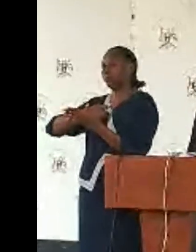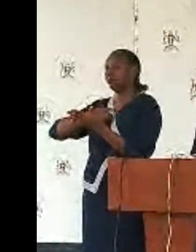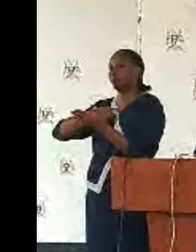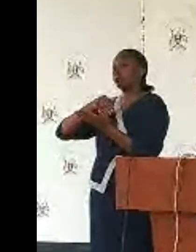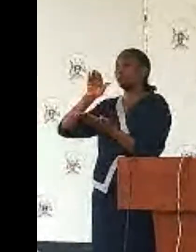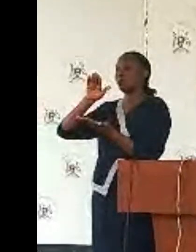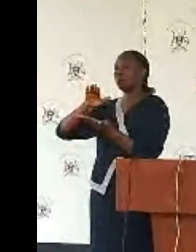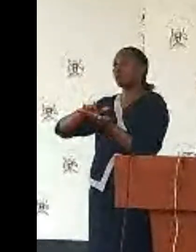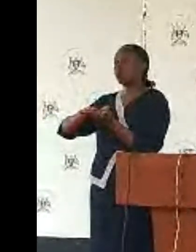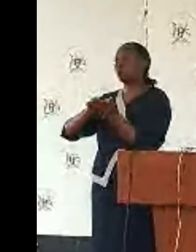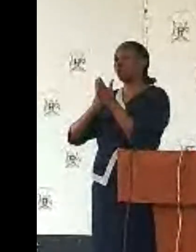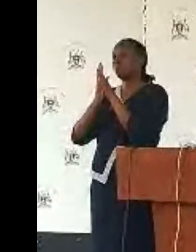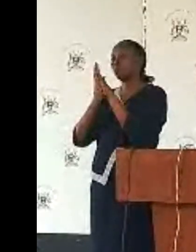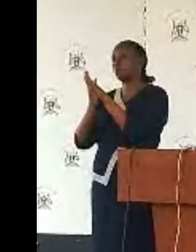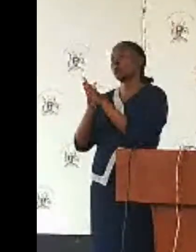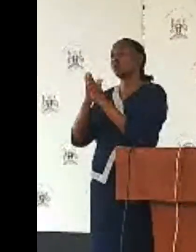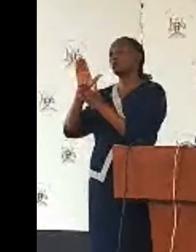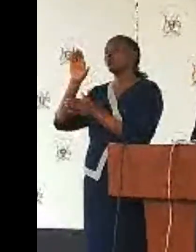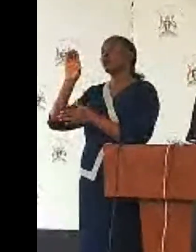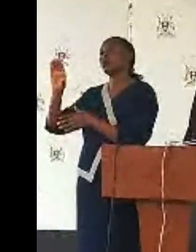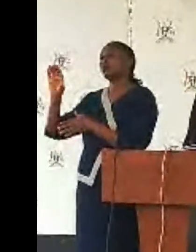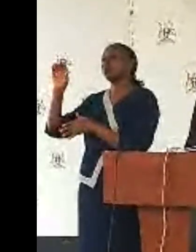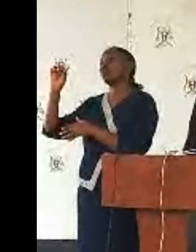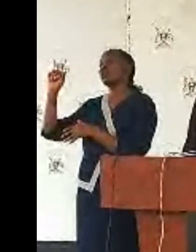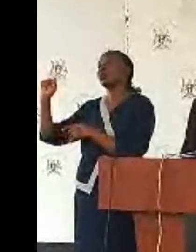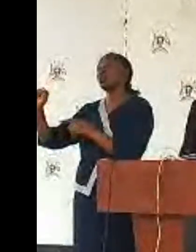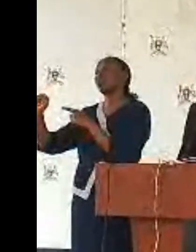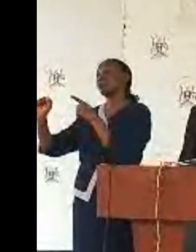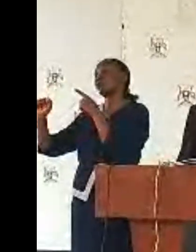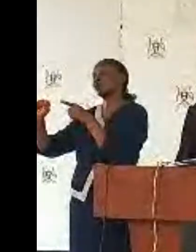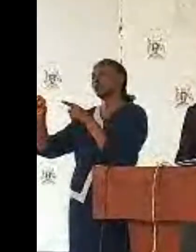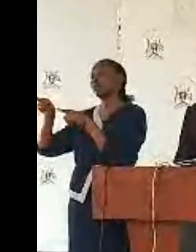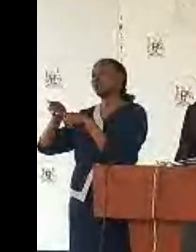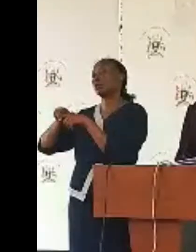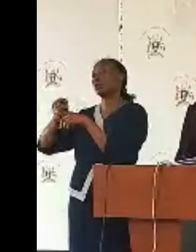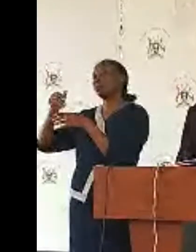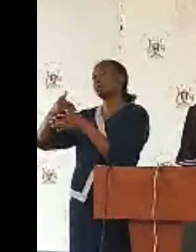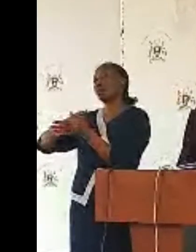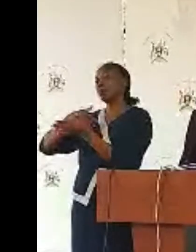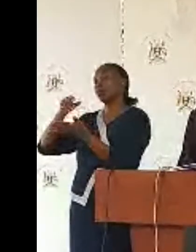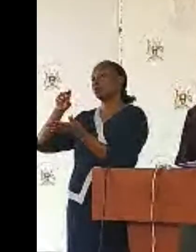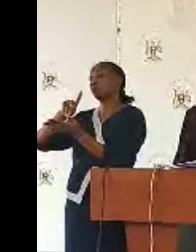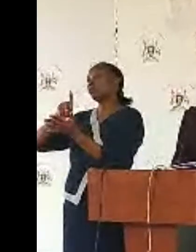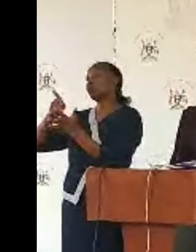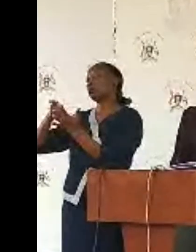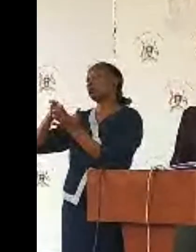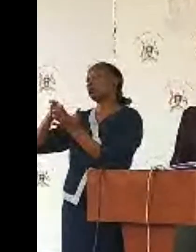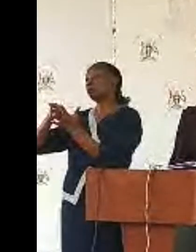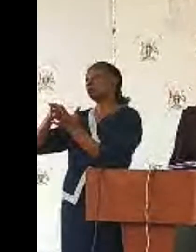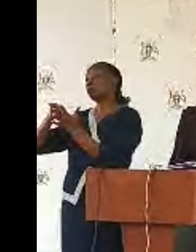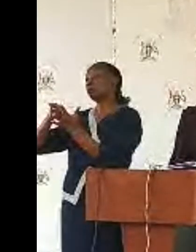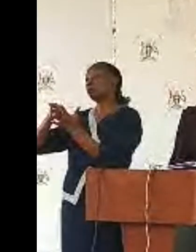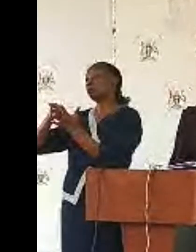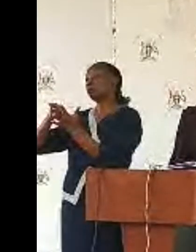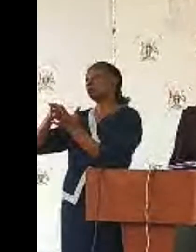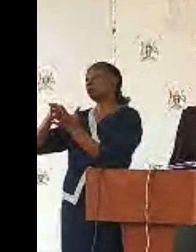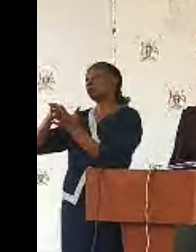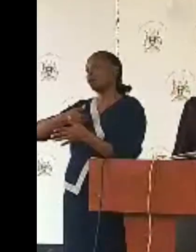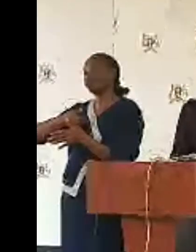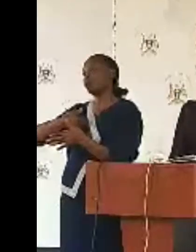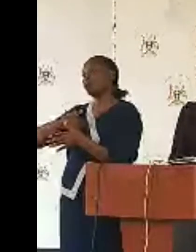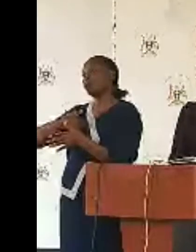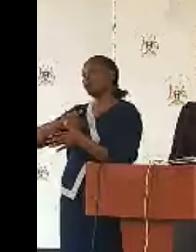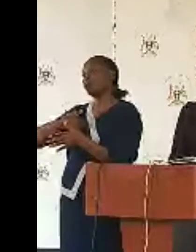okuwaayo obubonero obwo obukuŋŋaanyiziddwa ku ssomero era bateeka okuba nga balina project. Baba nga tebabirina ebyo balina